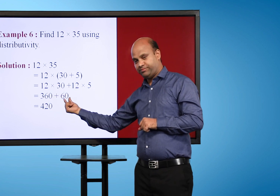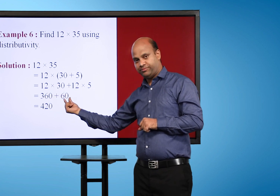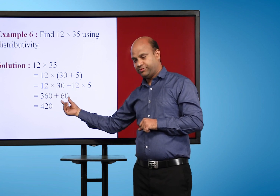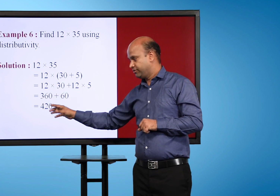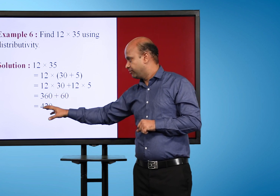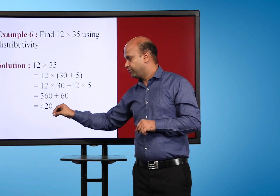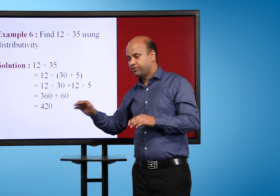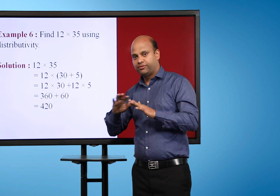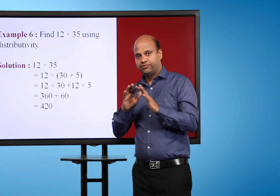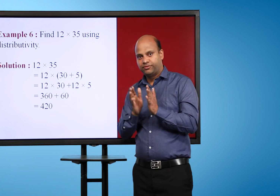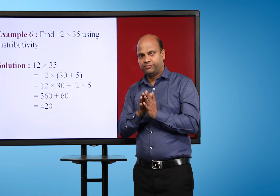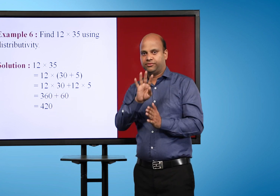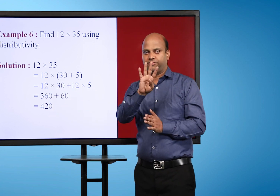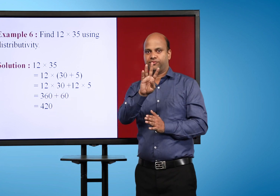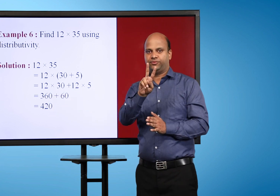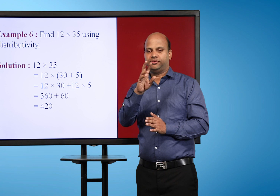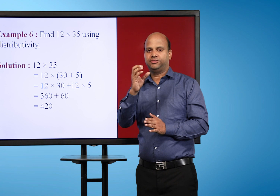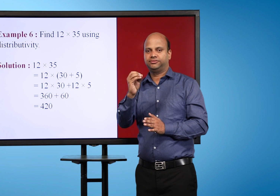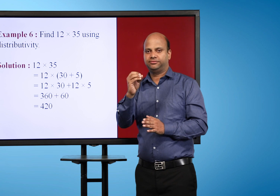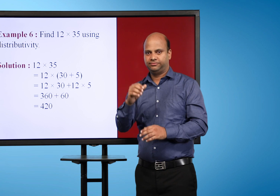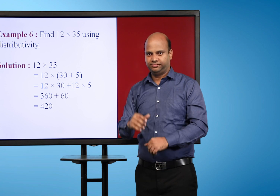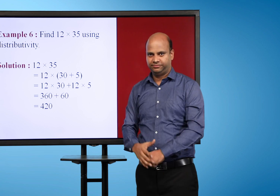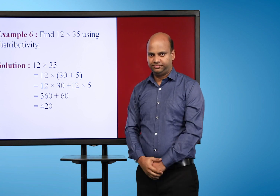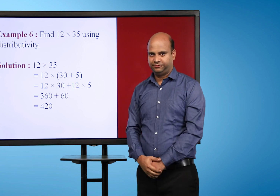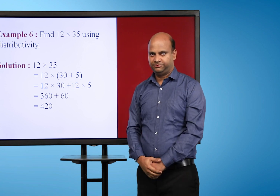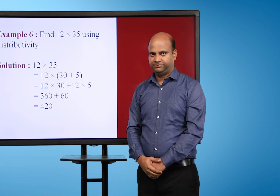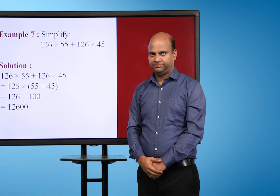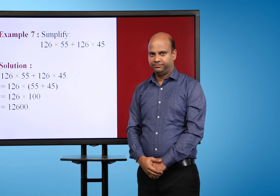360 plus 60, which is equal to 420.